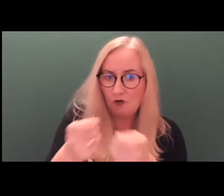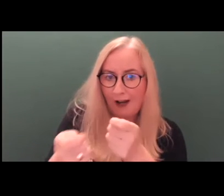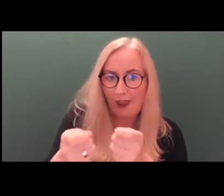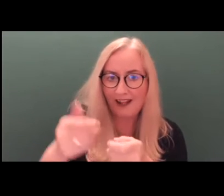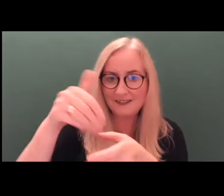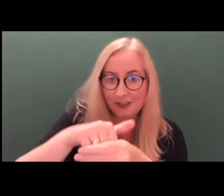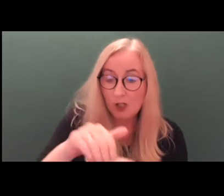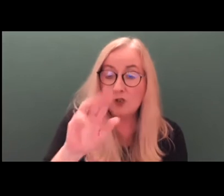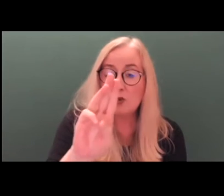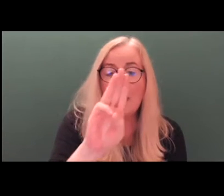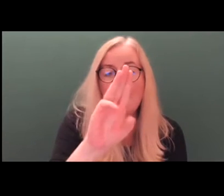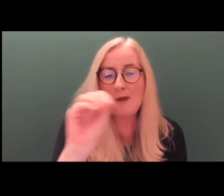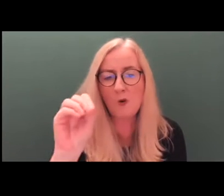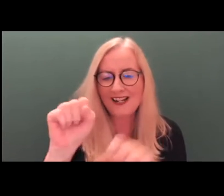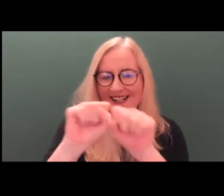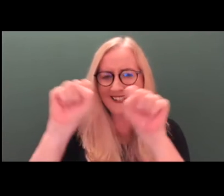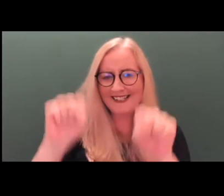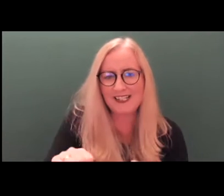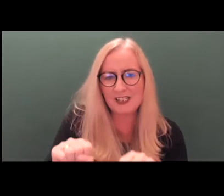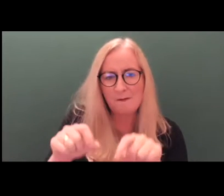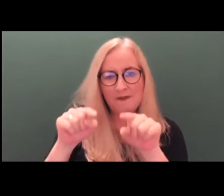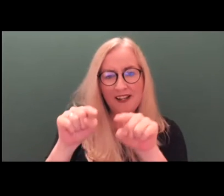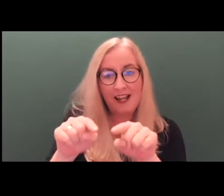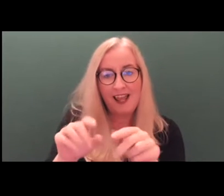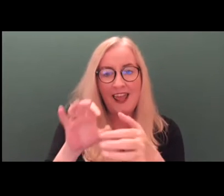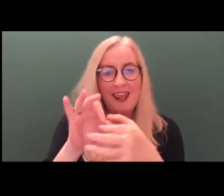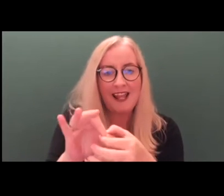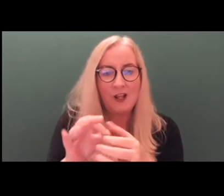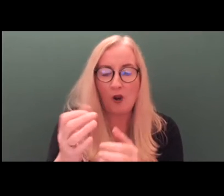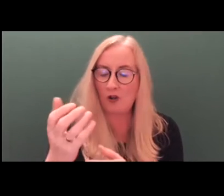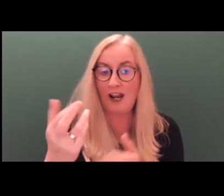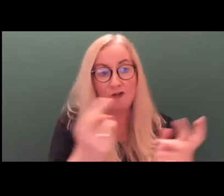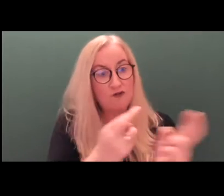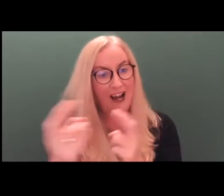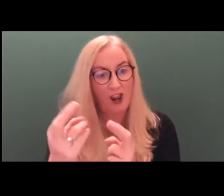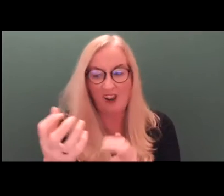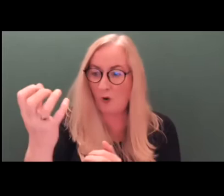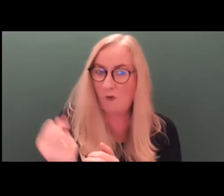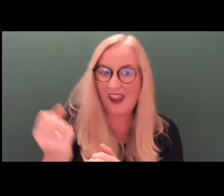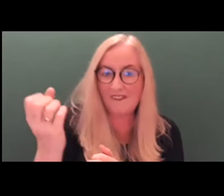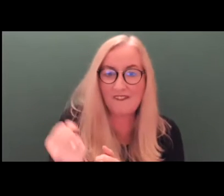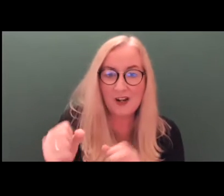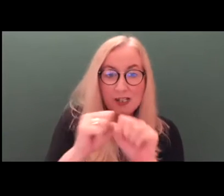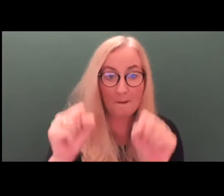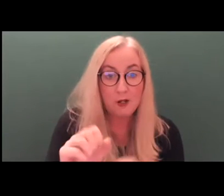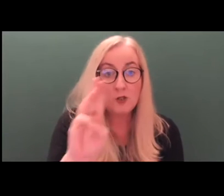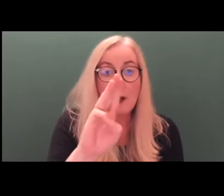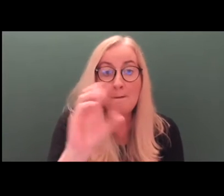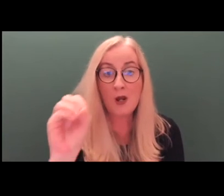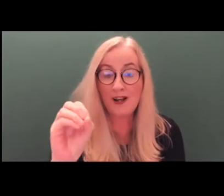The Pio system is actually also saving huge sums of money for the government. Studies show that Pio operations